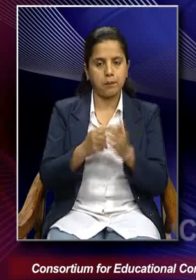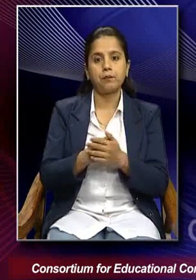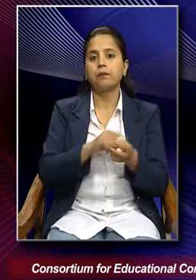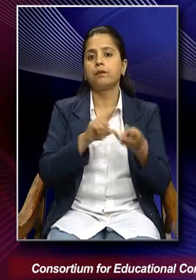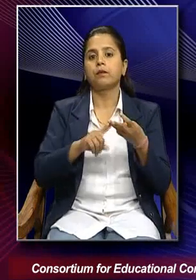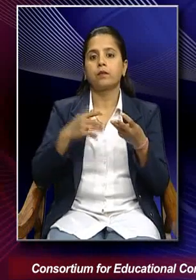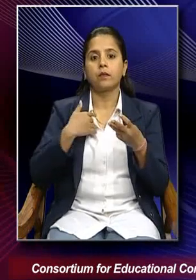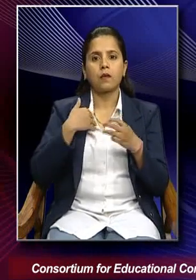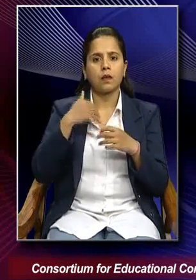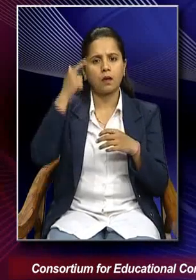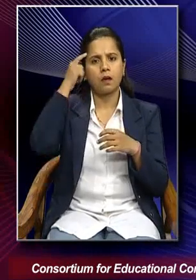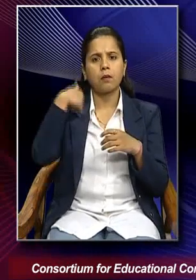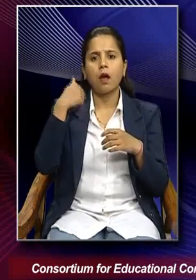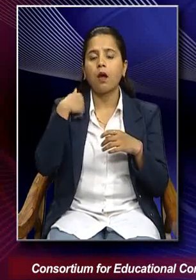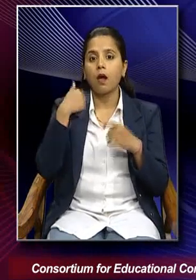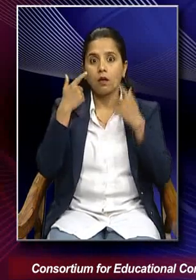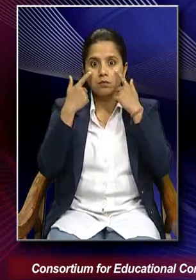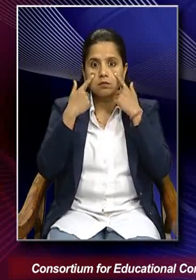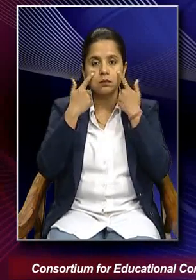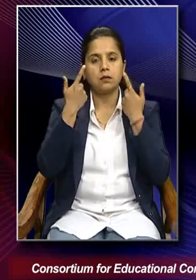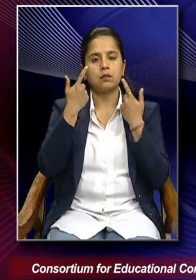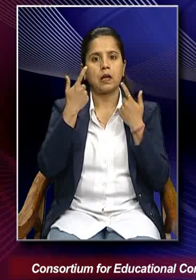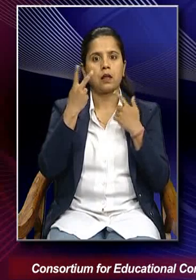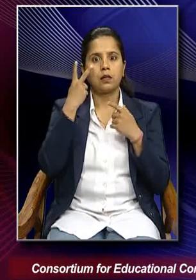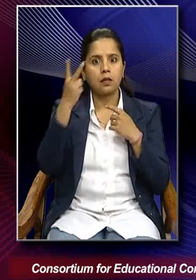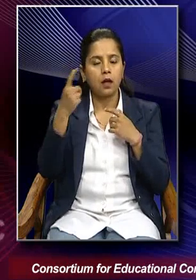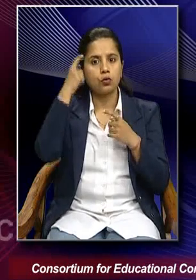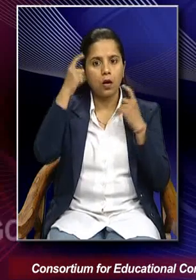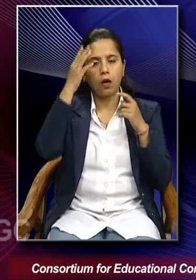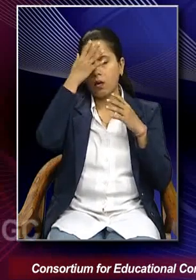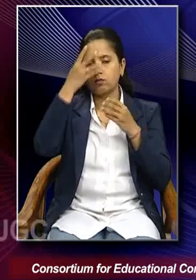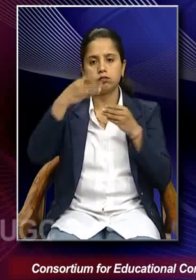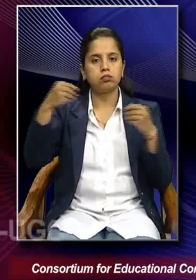withdrawal of senses, which is pratyahar,